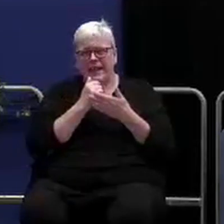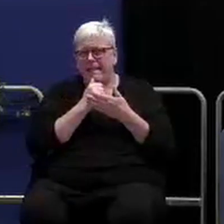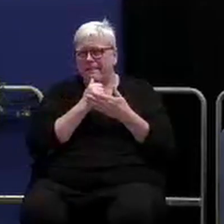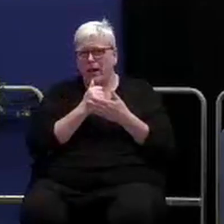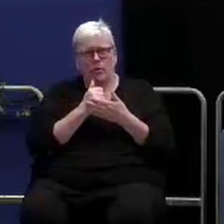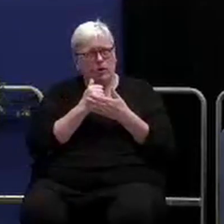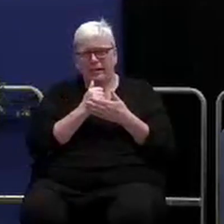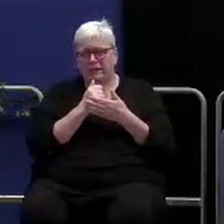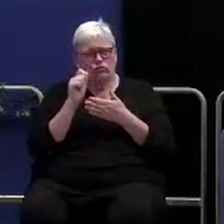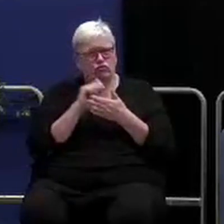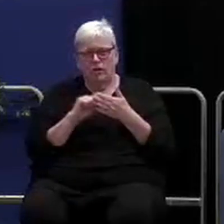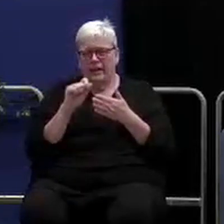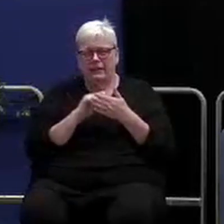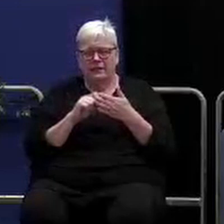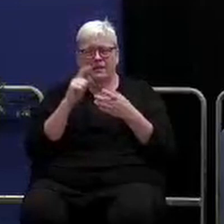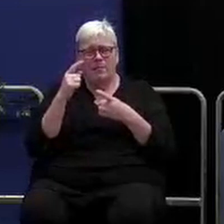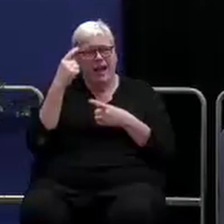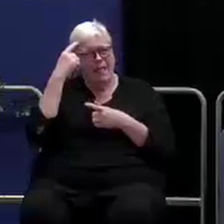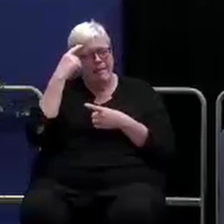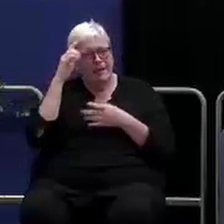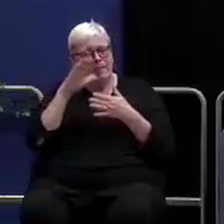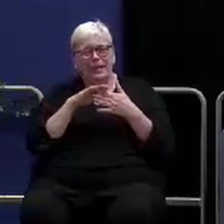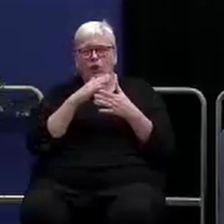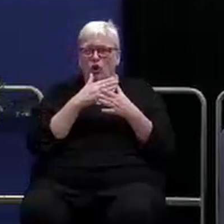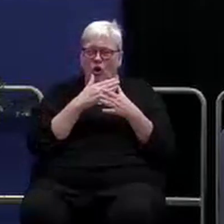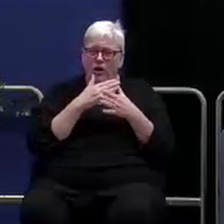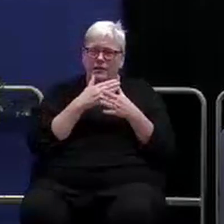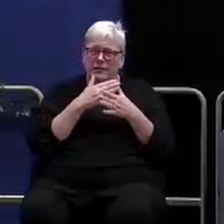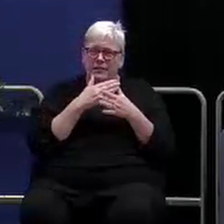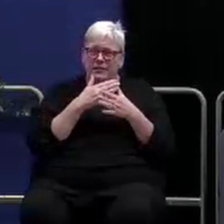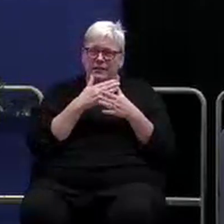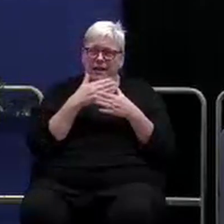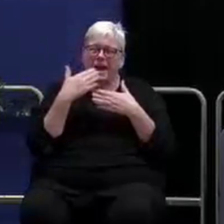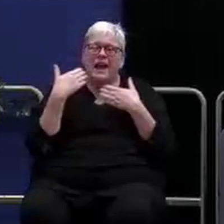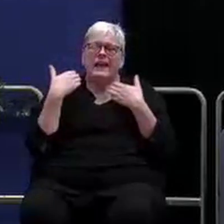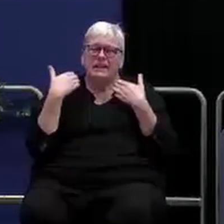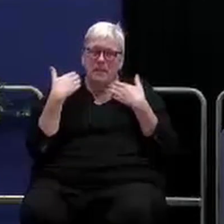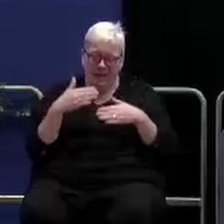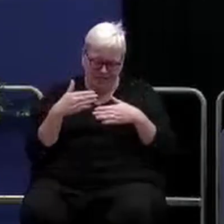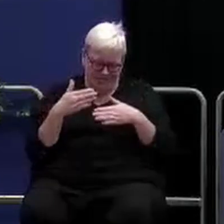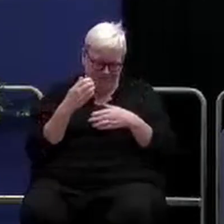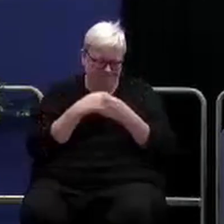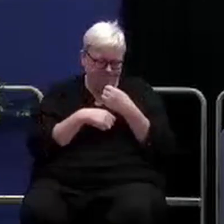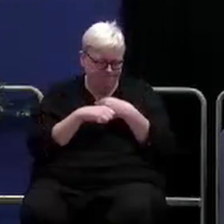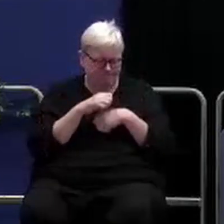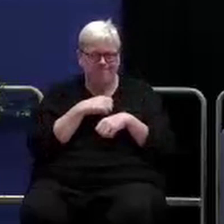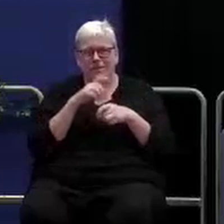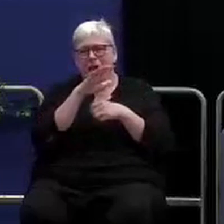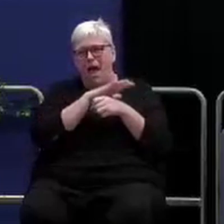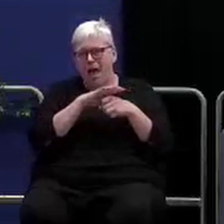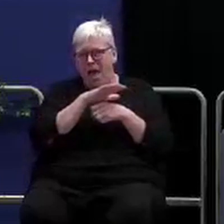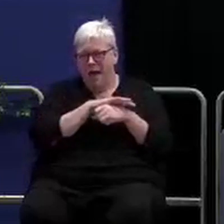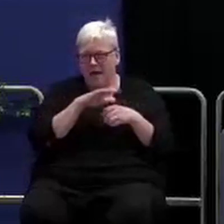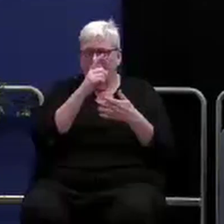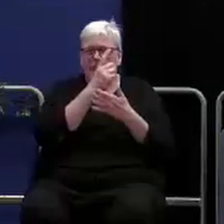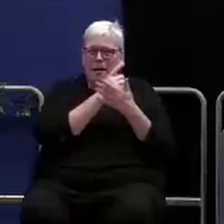cathartic. But I think that's because I had already had my catharsis about the whole situation